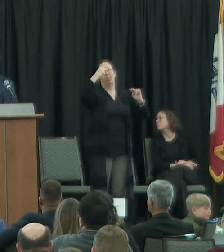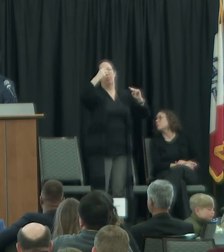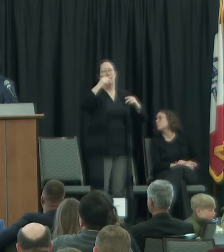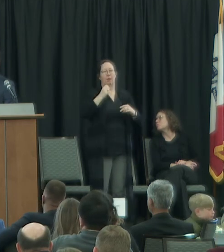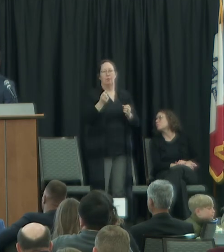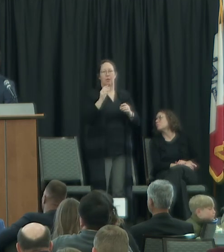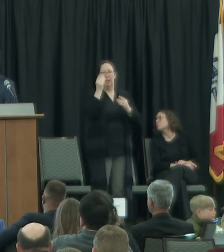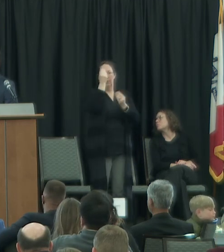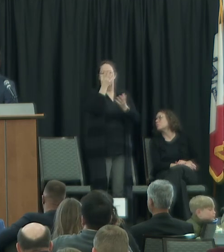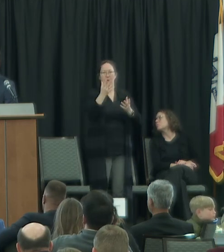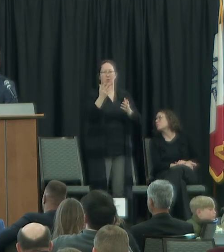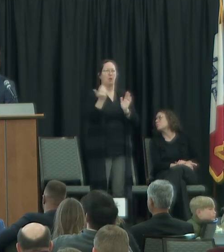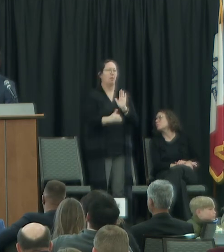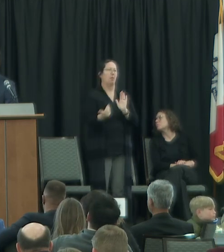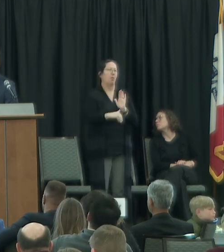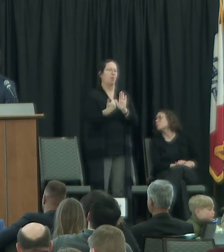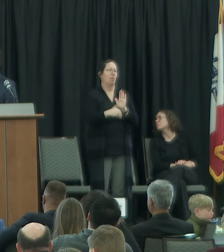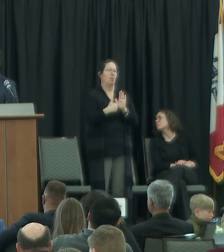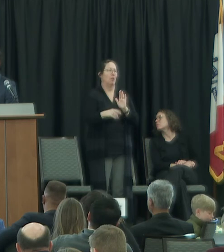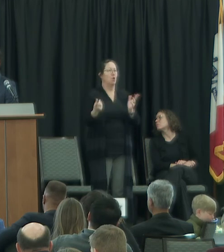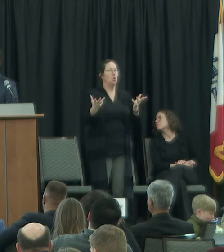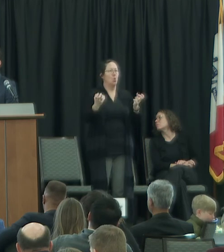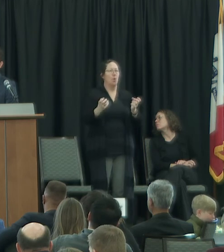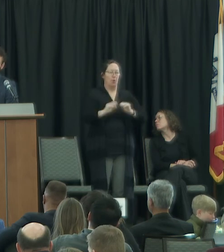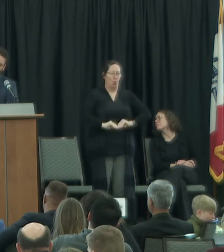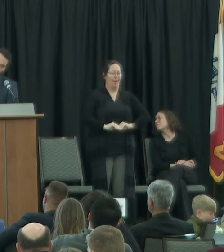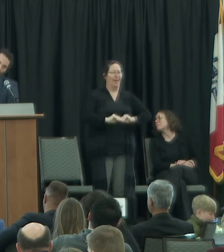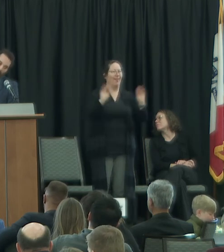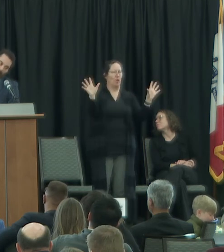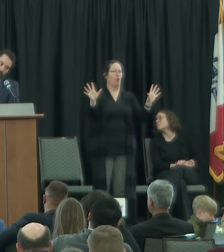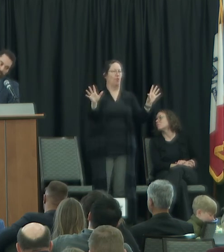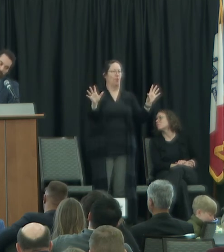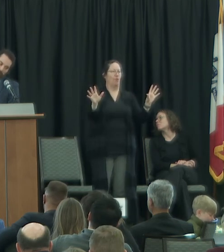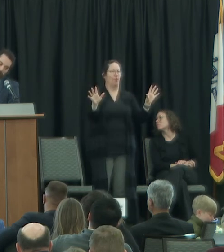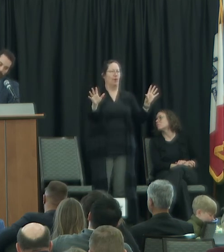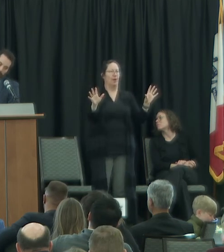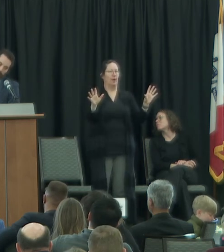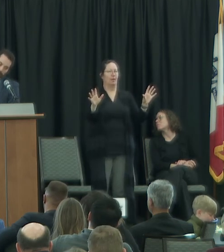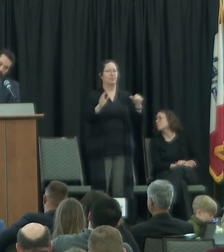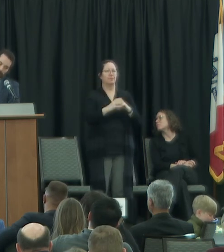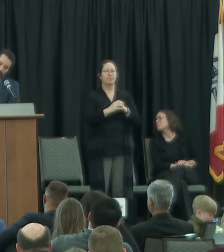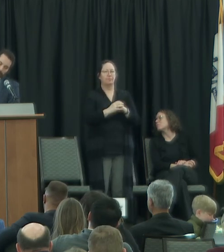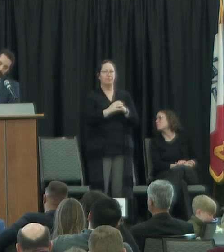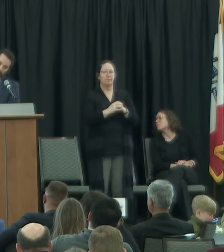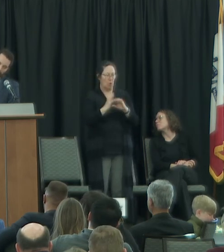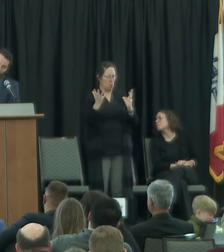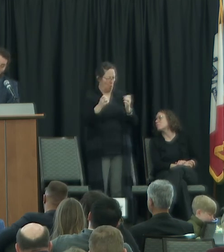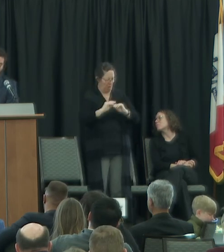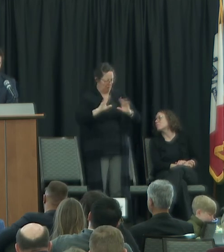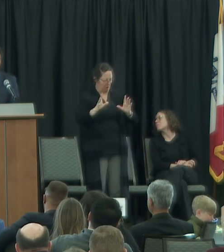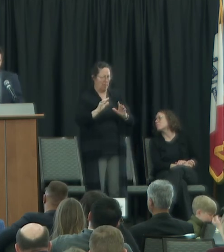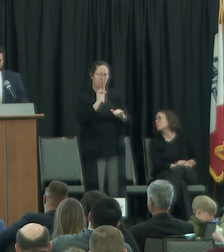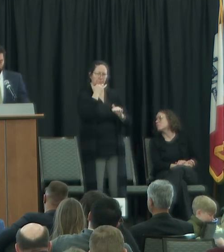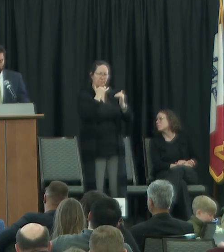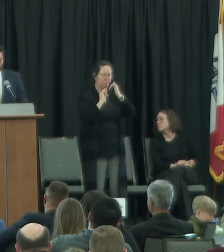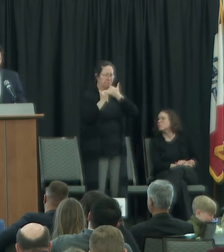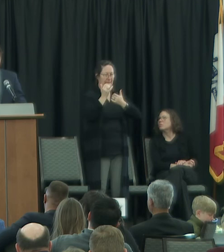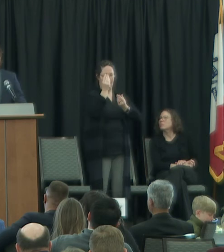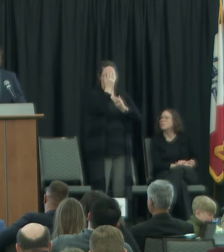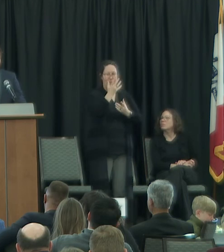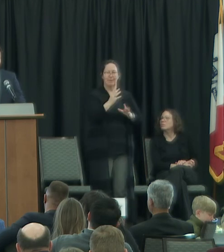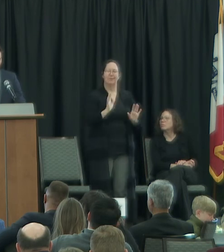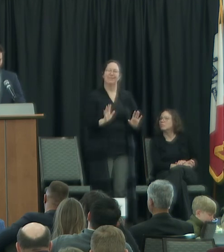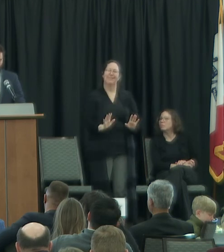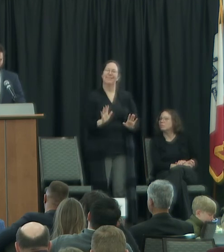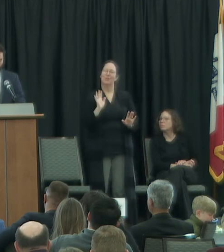been repeated over and over again that you would like to disabuse us of that disinformation? Well, this is